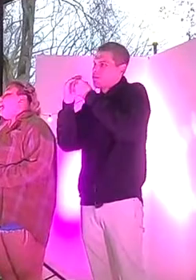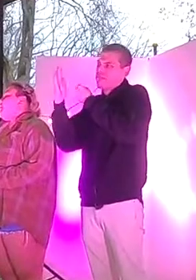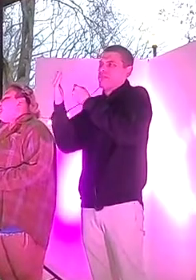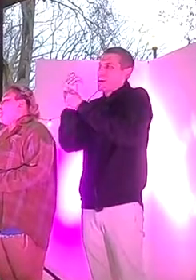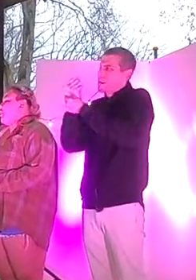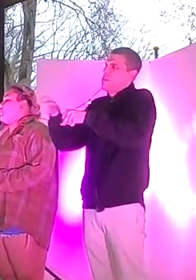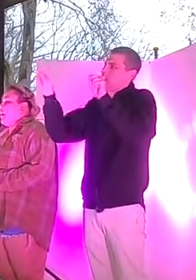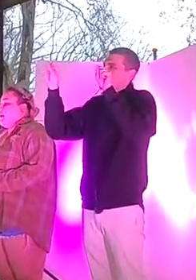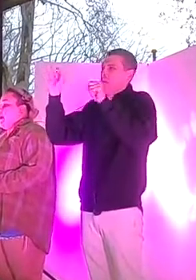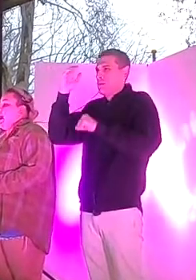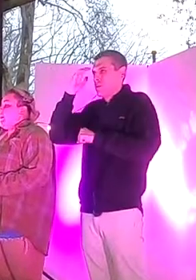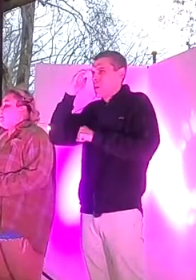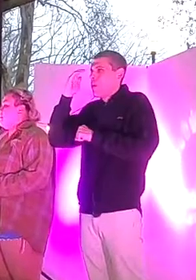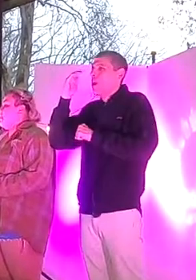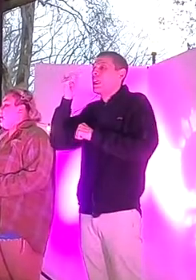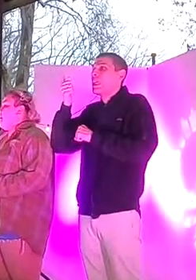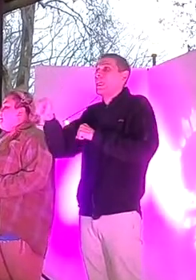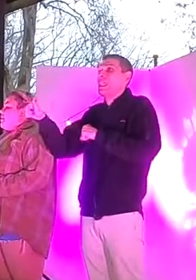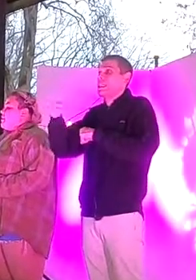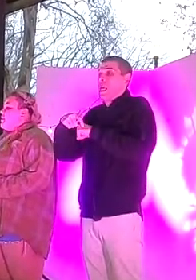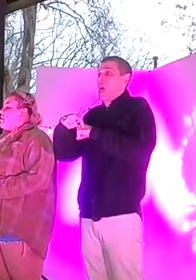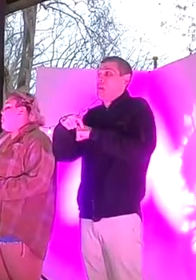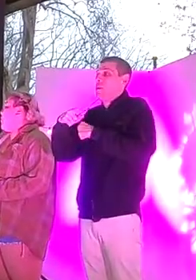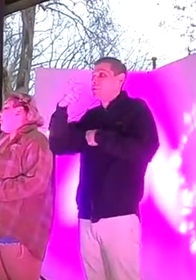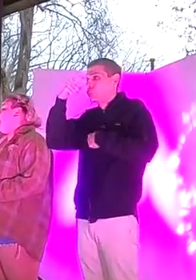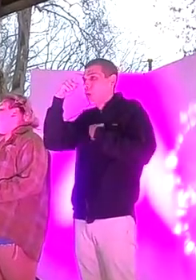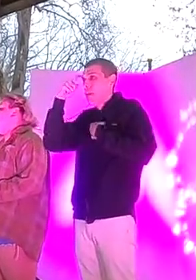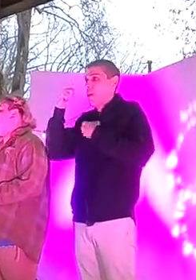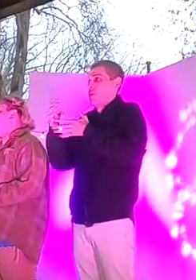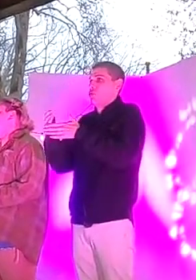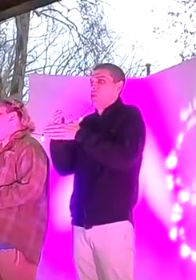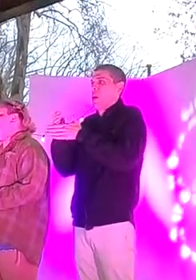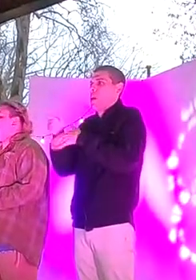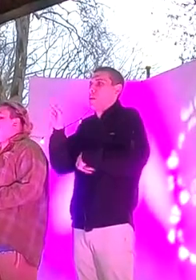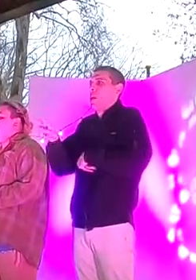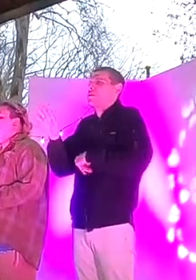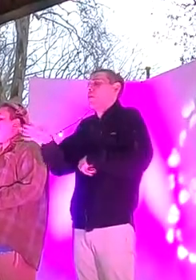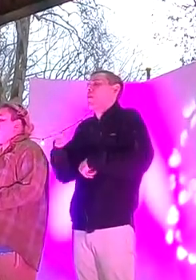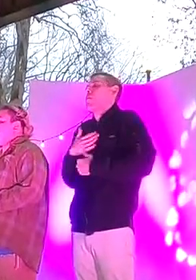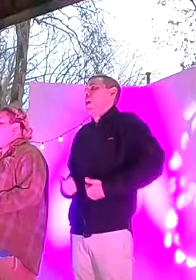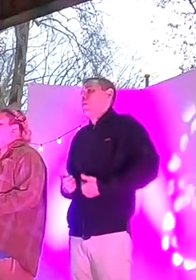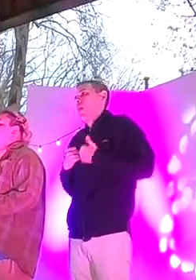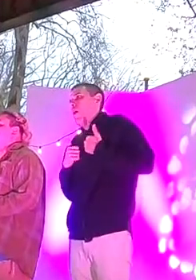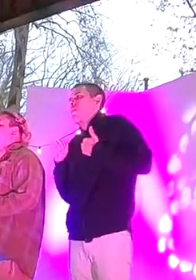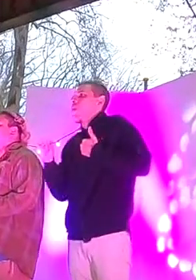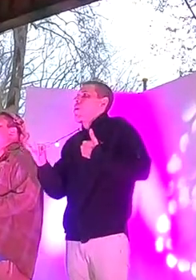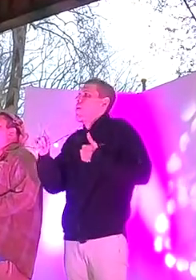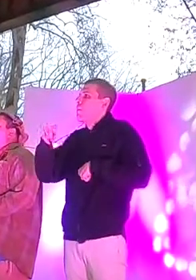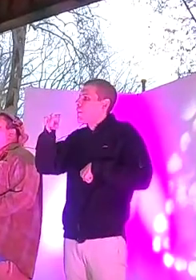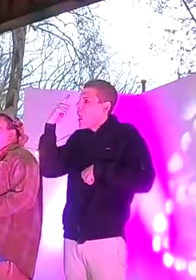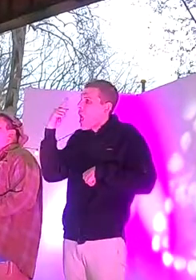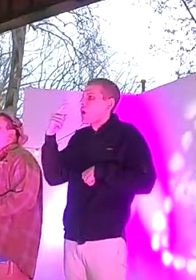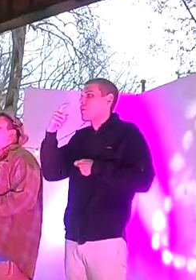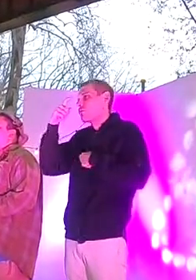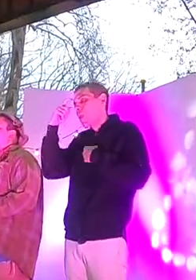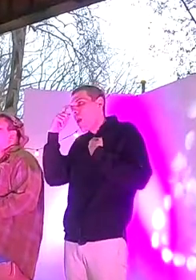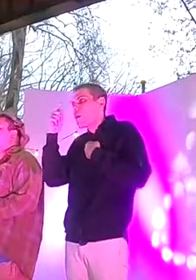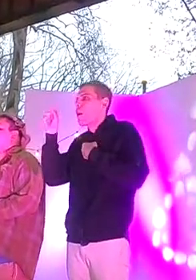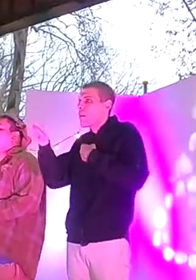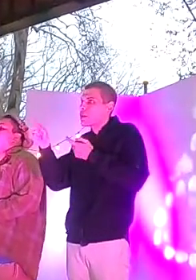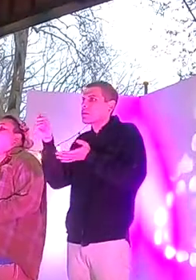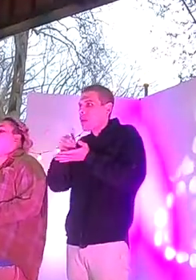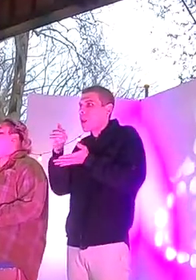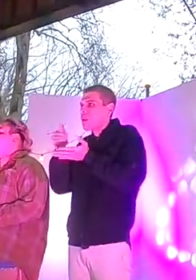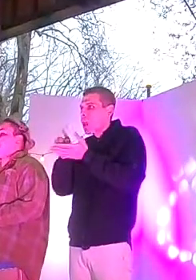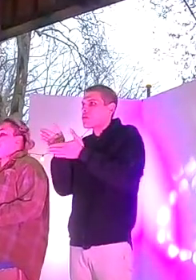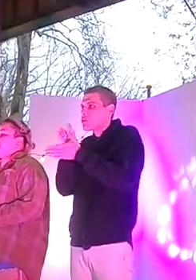any time that we share trauma, it has to be about this experience that we live, about the Blackness in our bodies, and coming to the